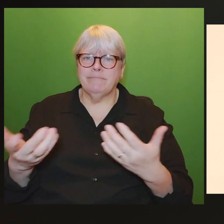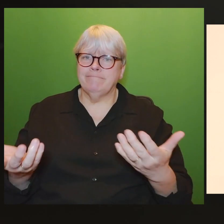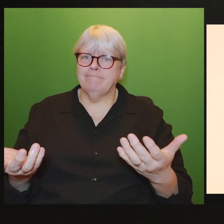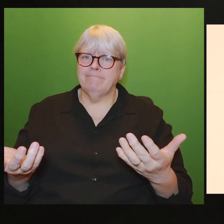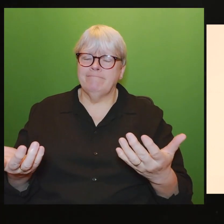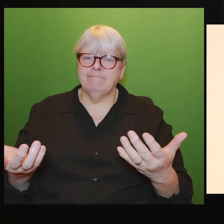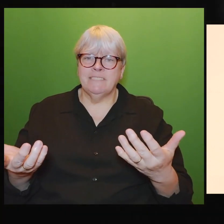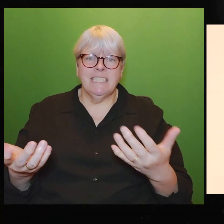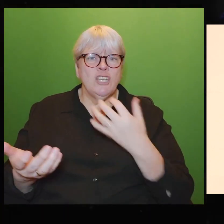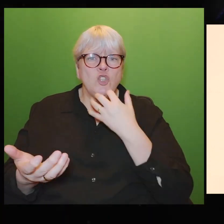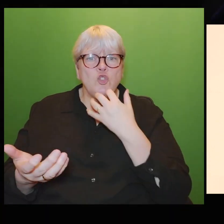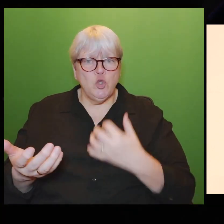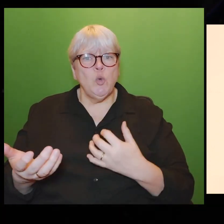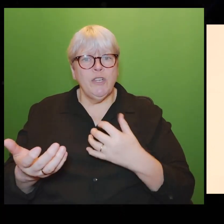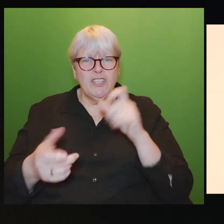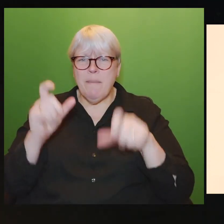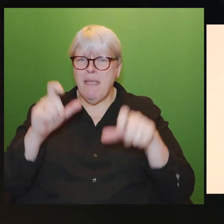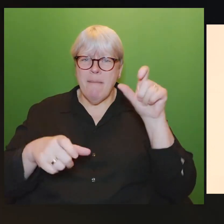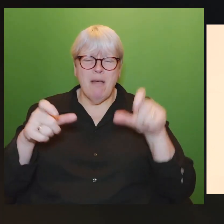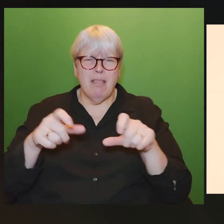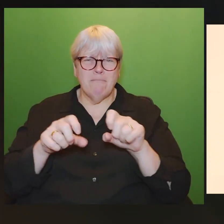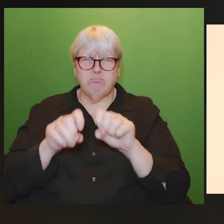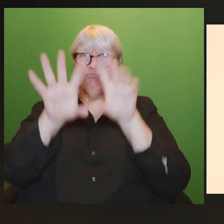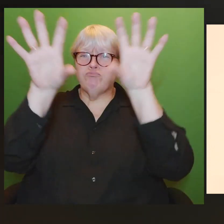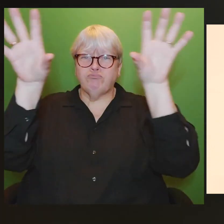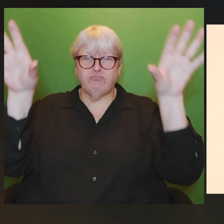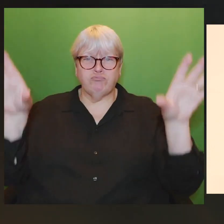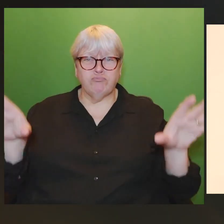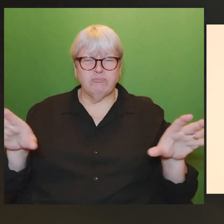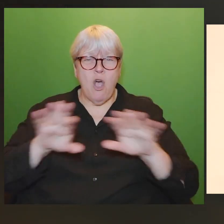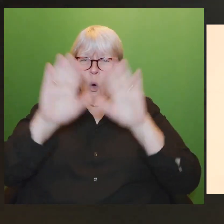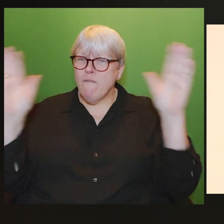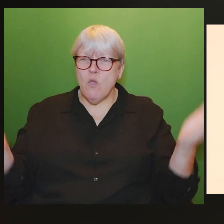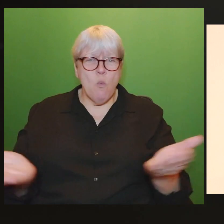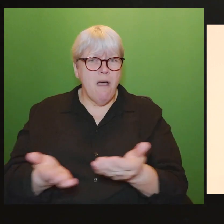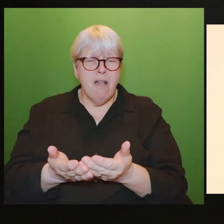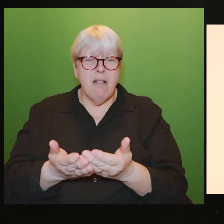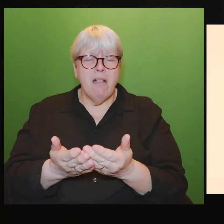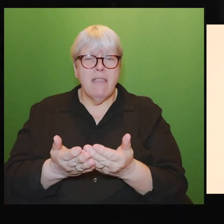is incomprehensible. The more I learn about it, the less I understand.